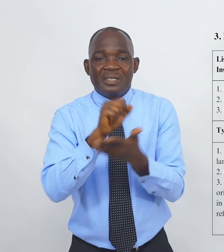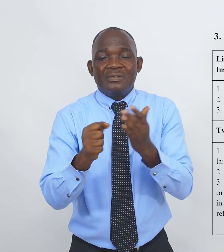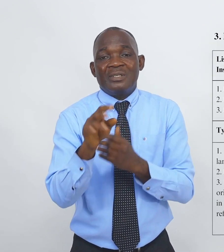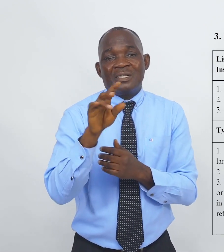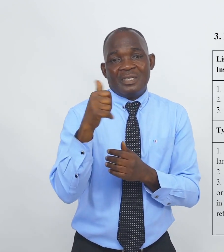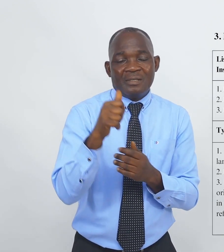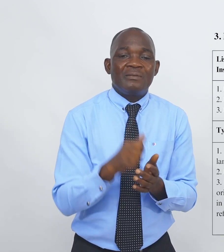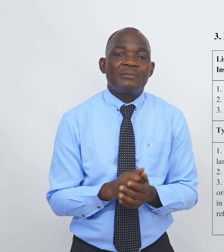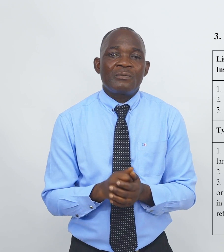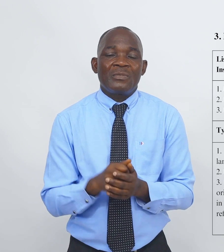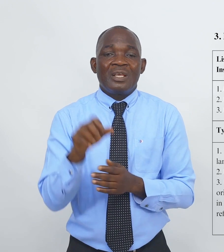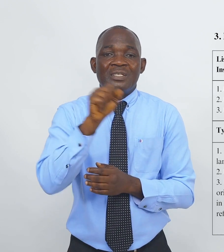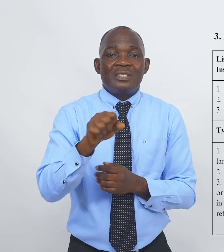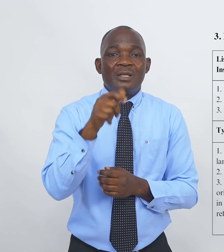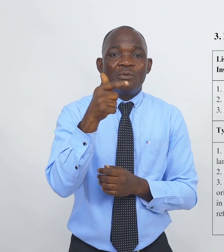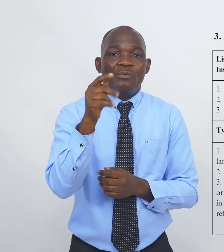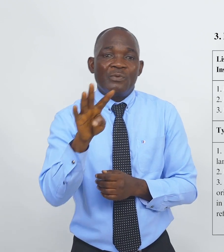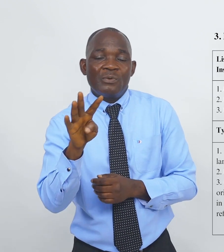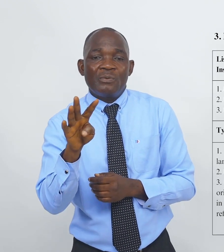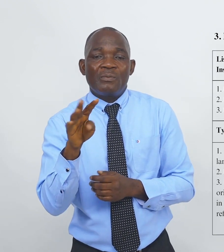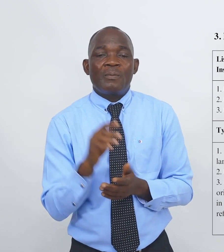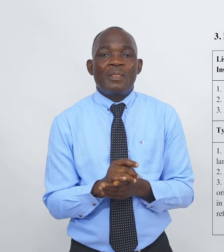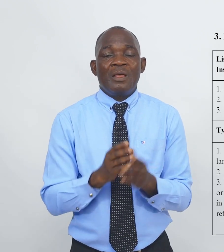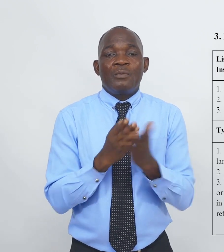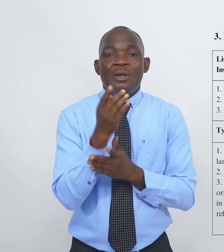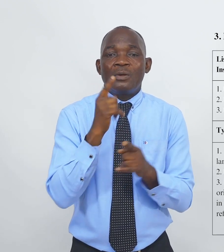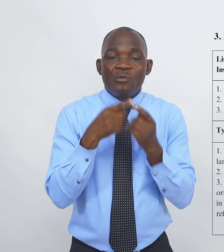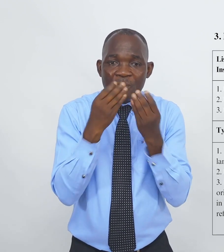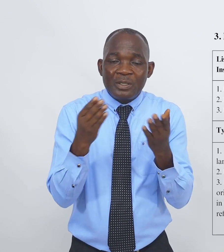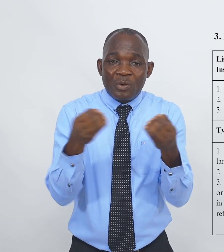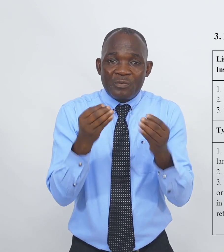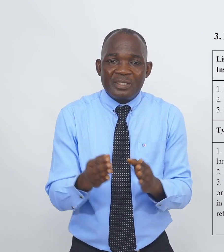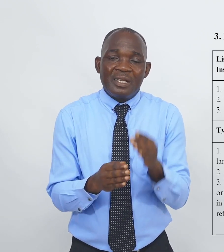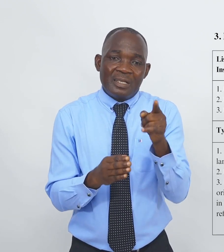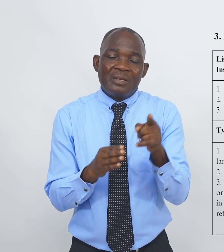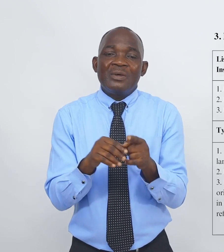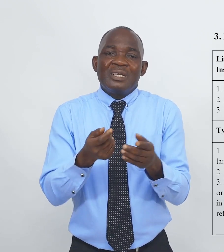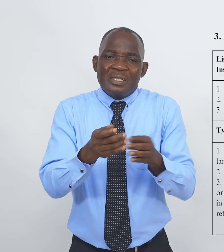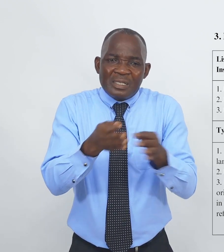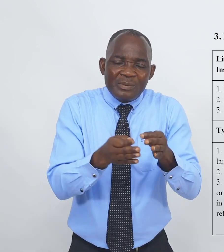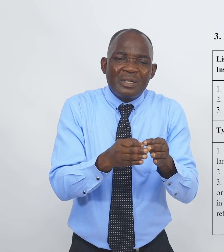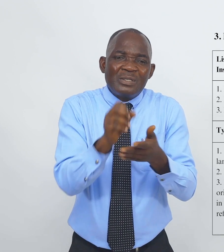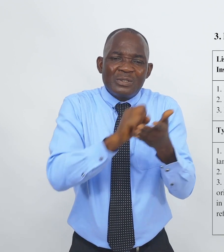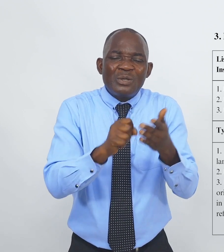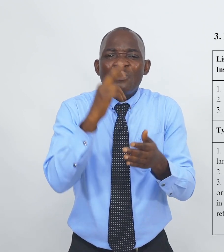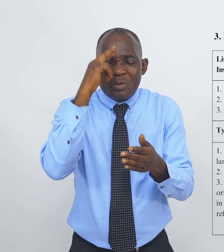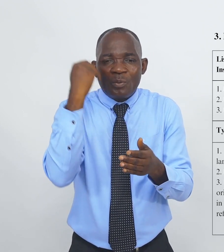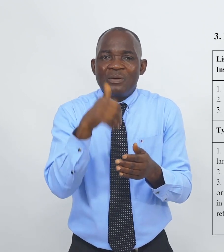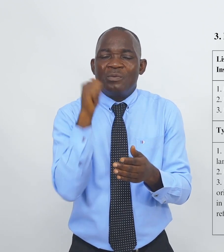subsection 10, Section 24. The right information officer shall state the section or reason for the